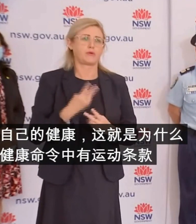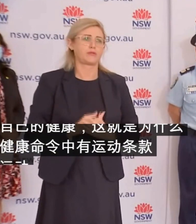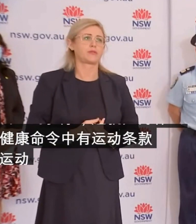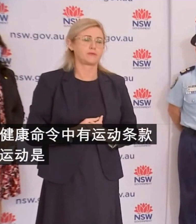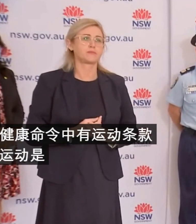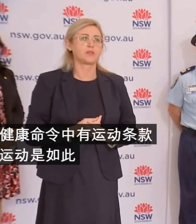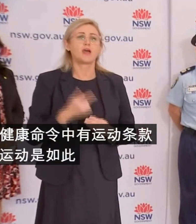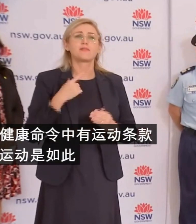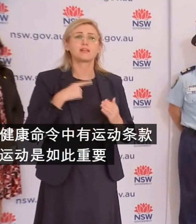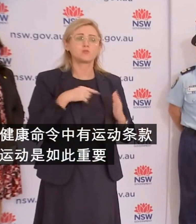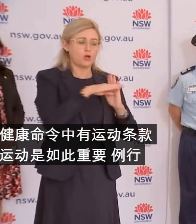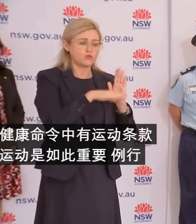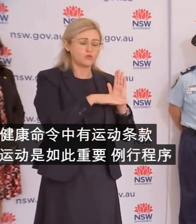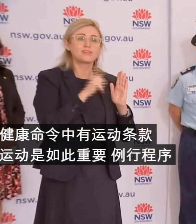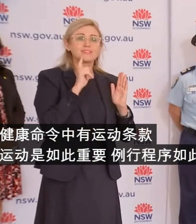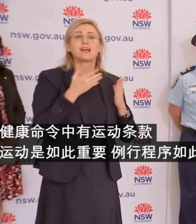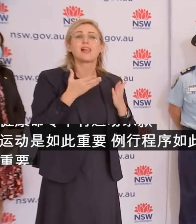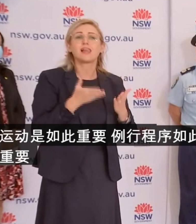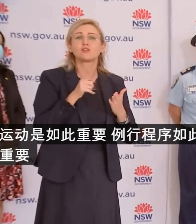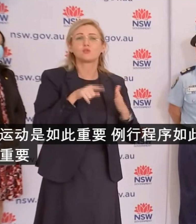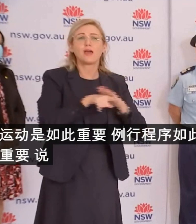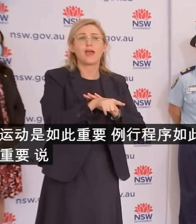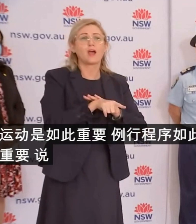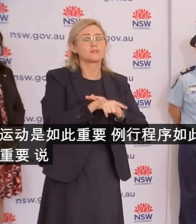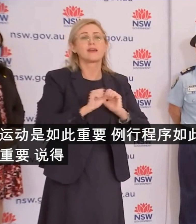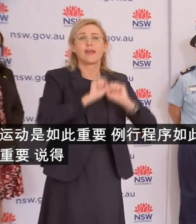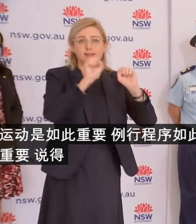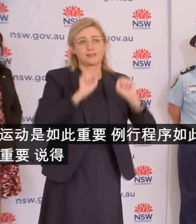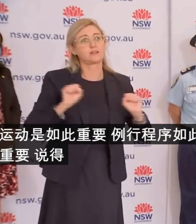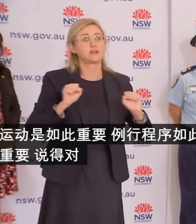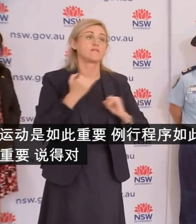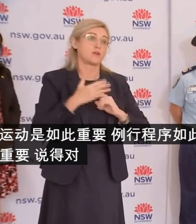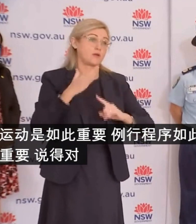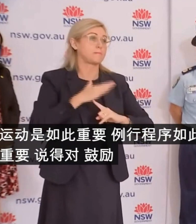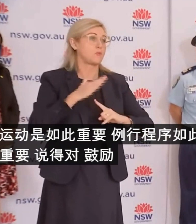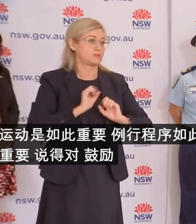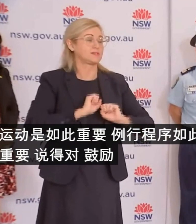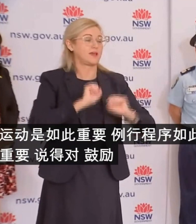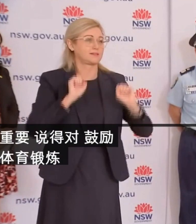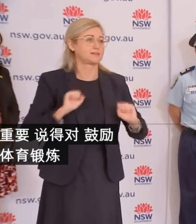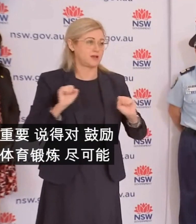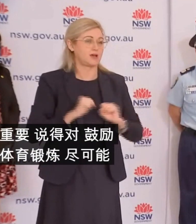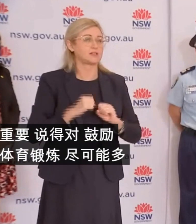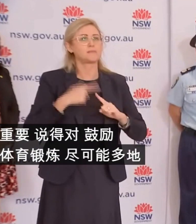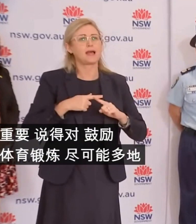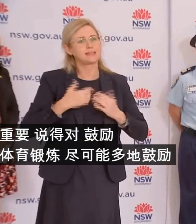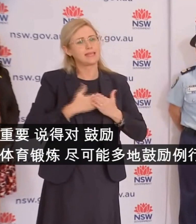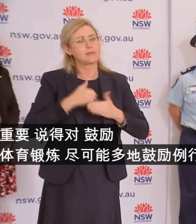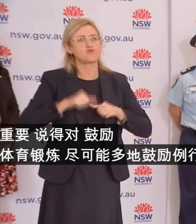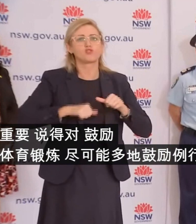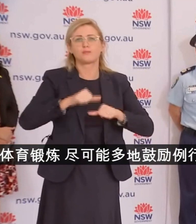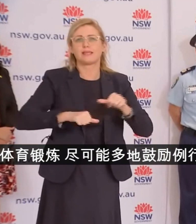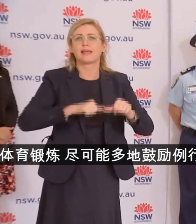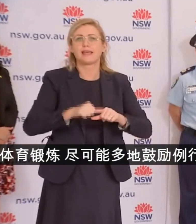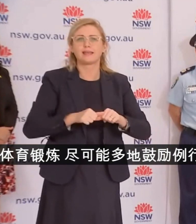orders. Exercise is so important, routine is so important. So as Dr. Wright said, encourage physical exercise,